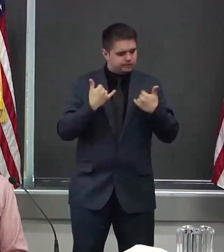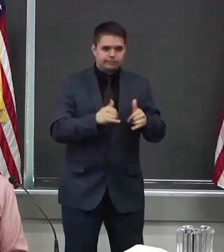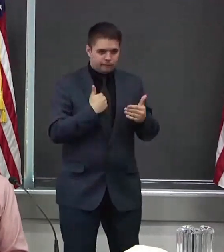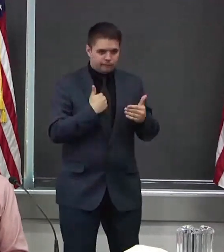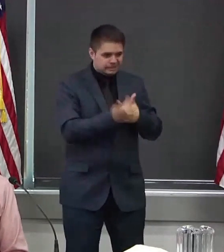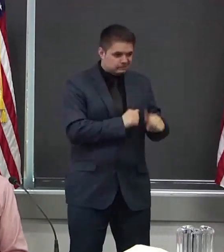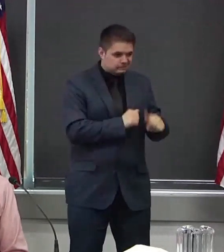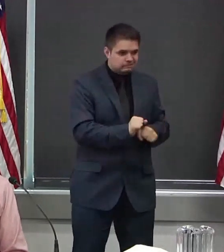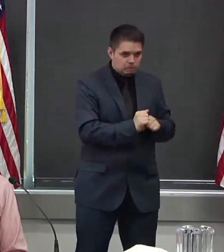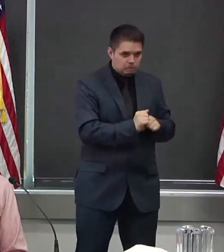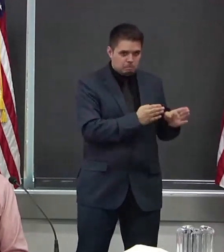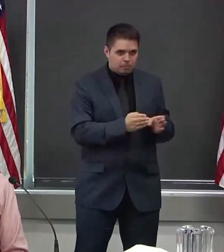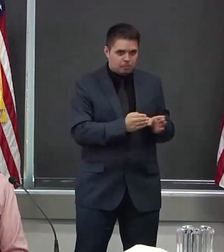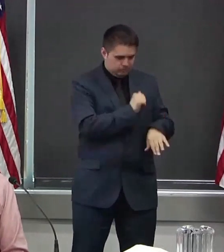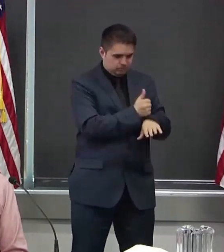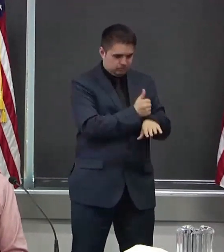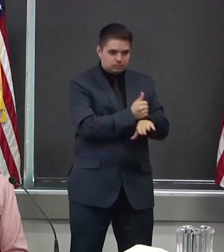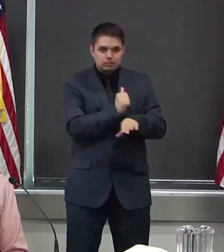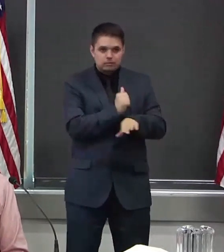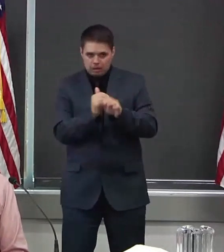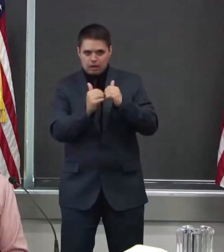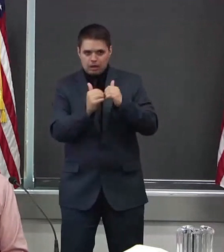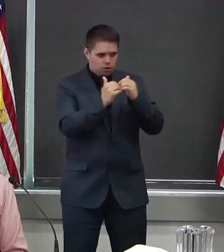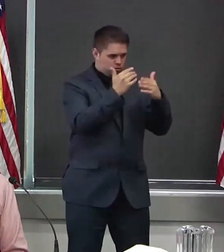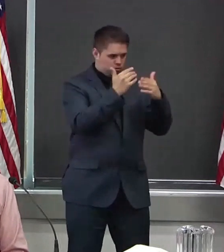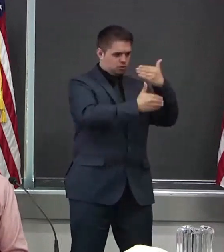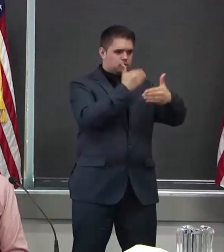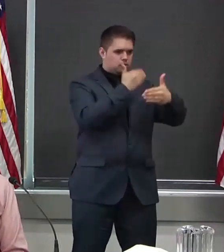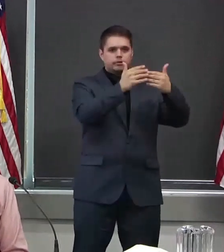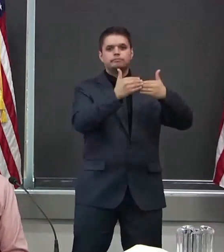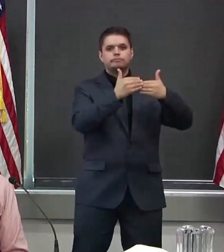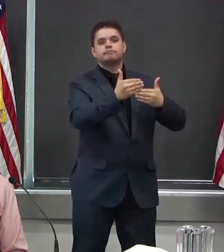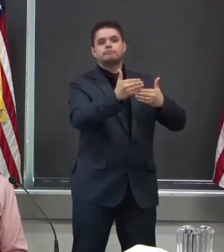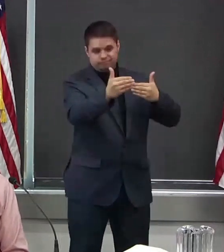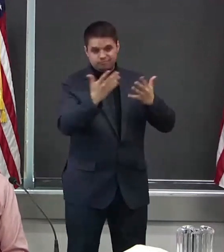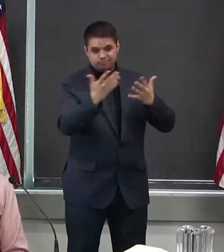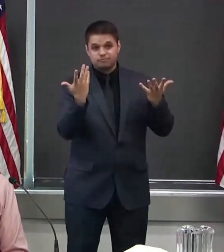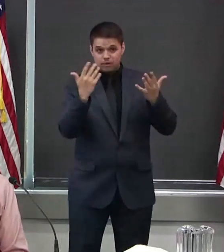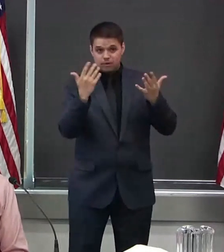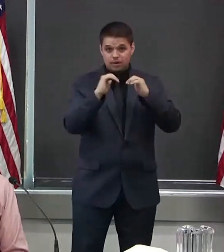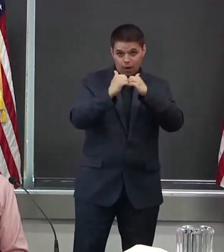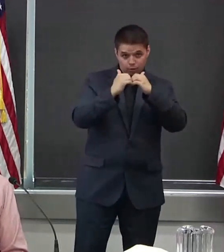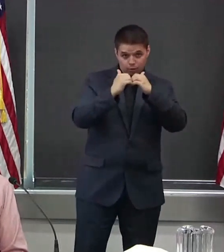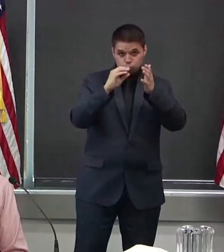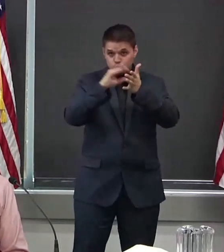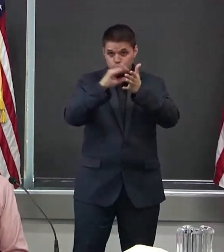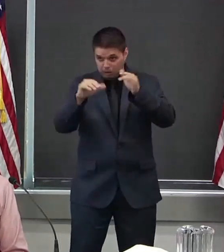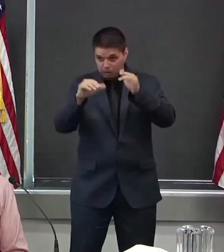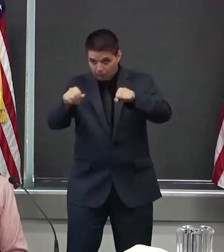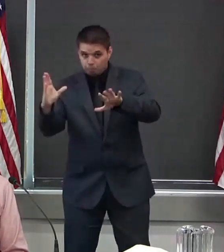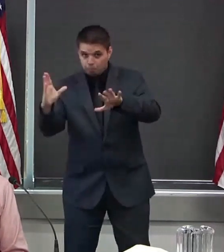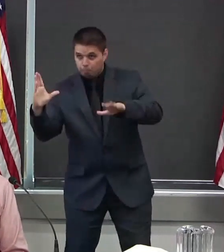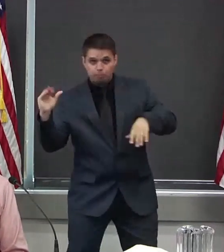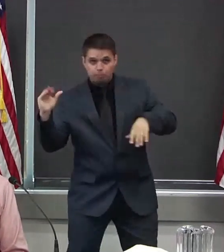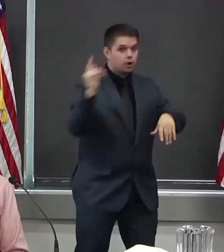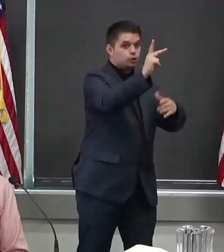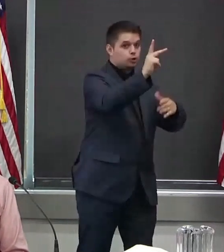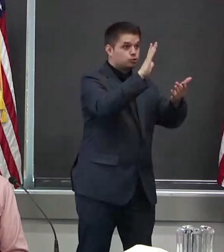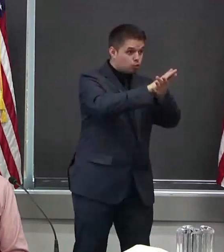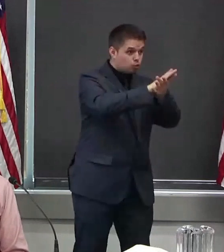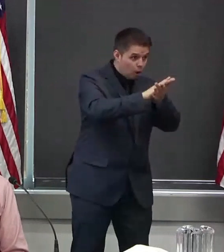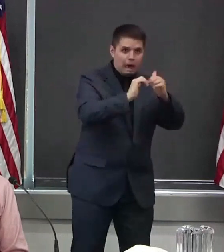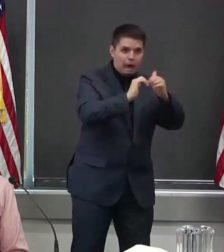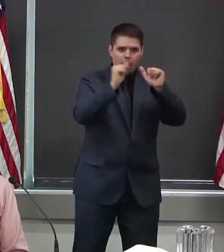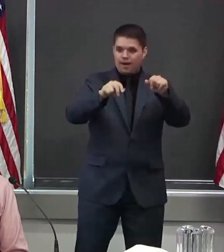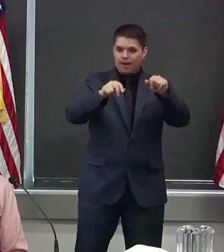you've seen for the rest of the state. Can we bring students back to school and keep physical distance between students and teachers